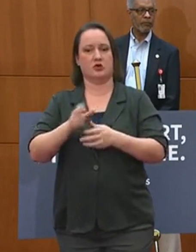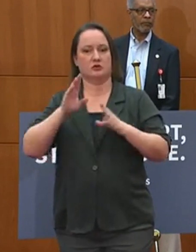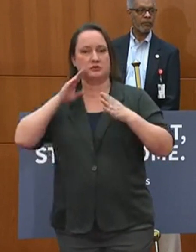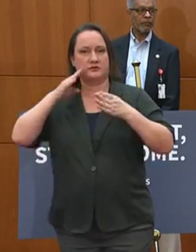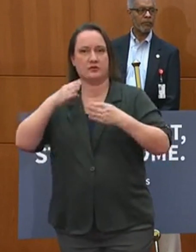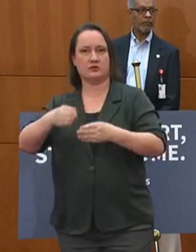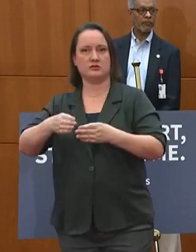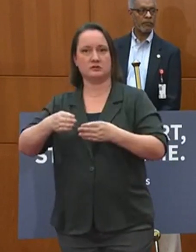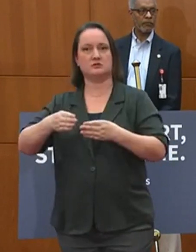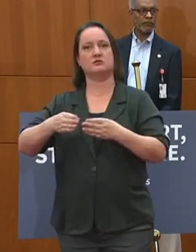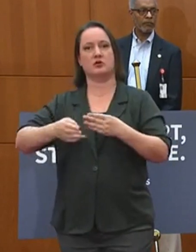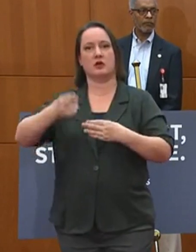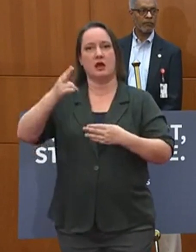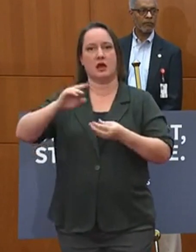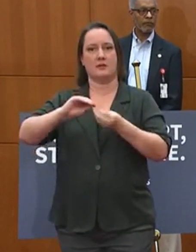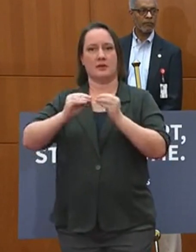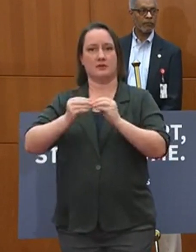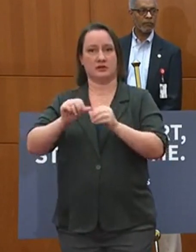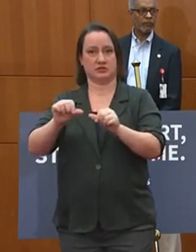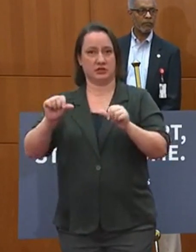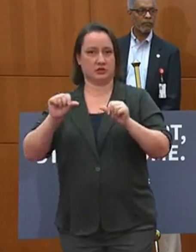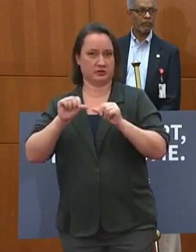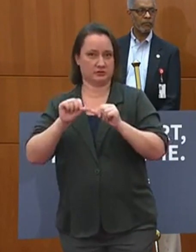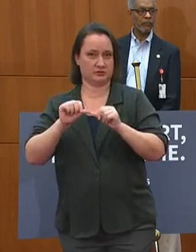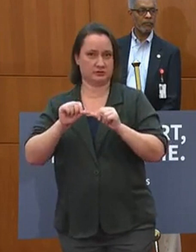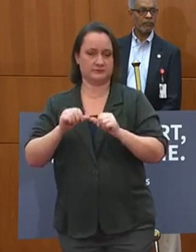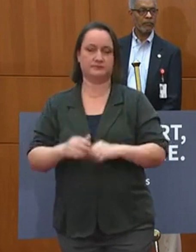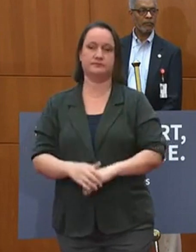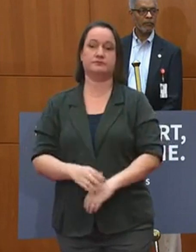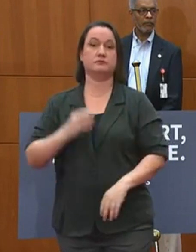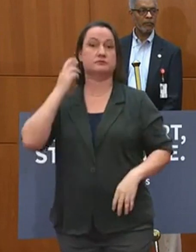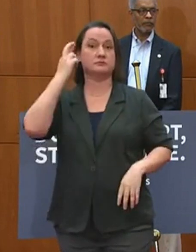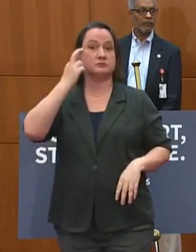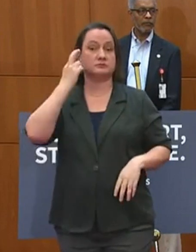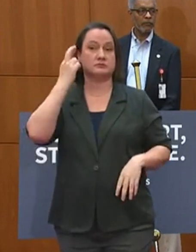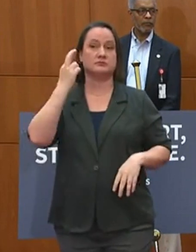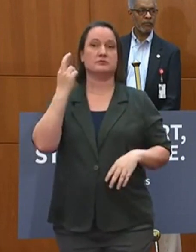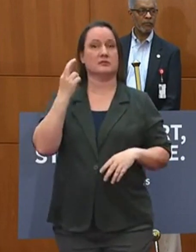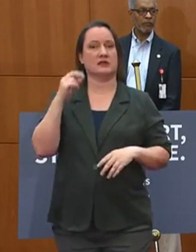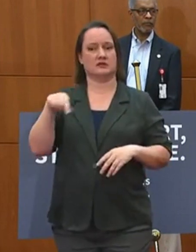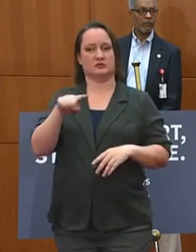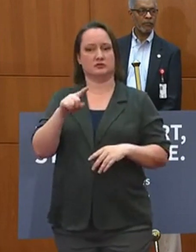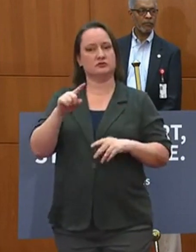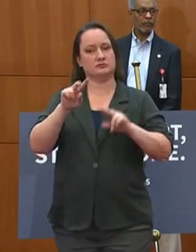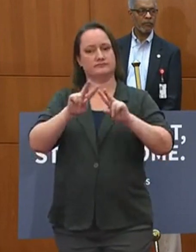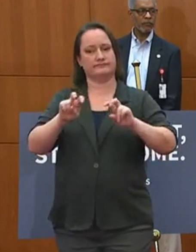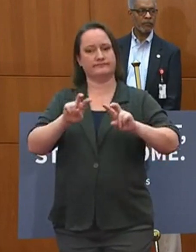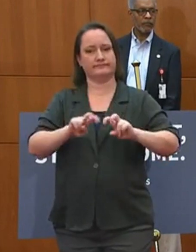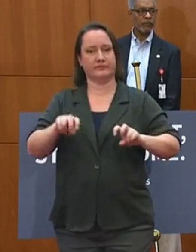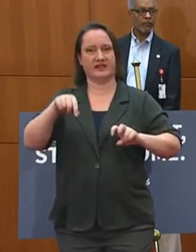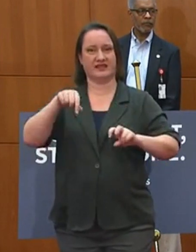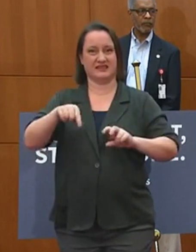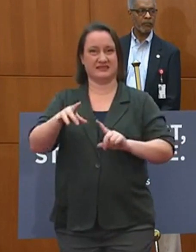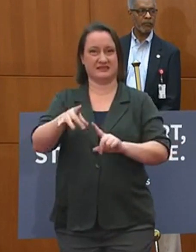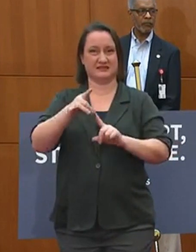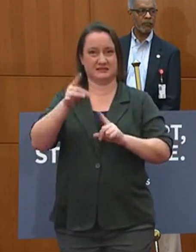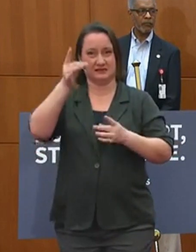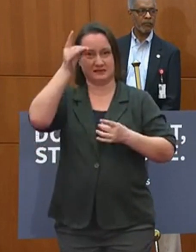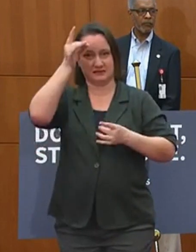population areas? And the reason is because that as you look at the spread of this disease, it's